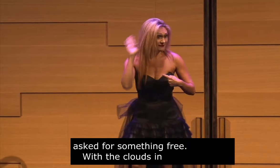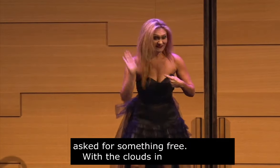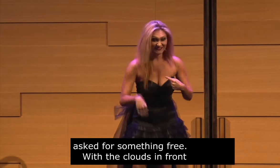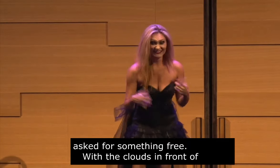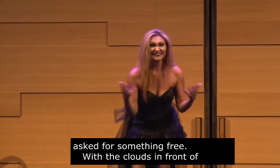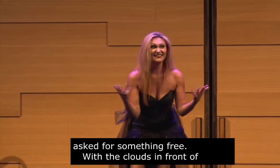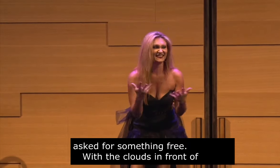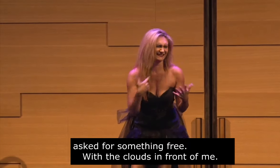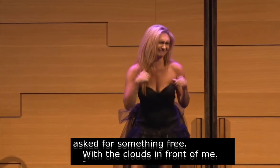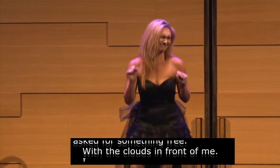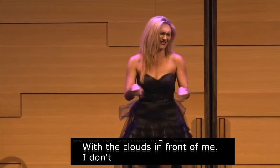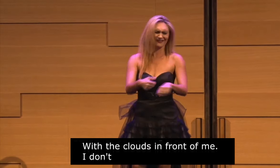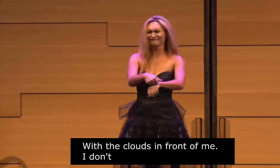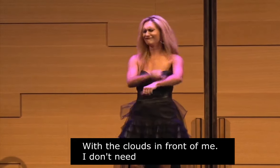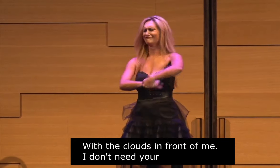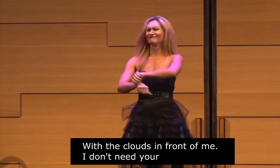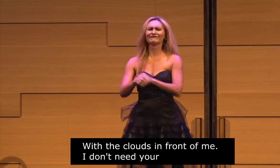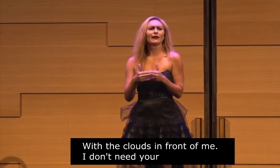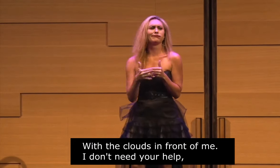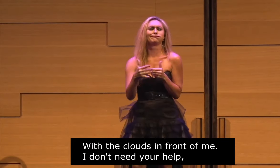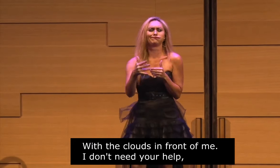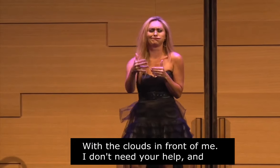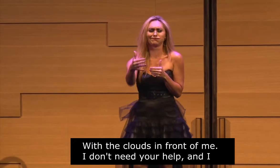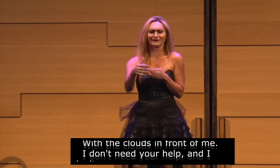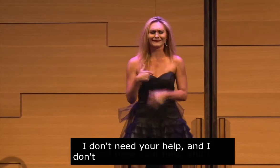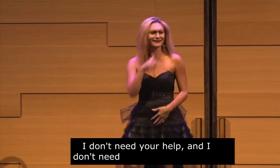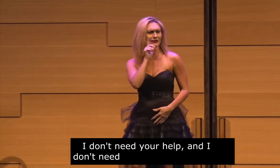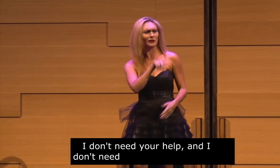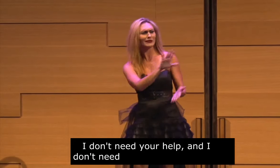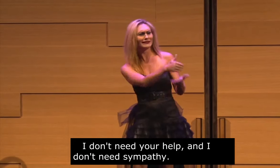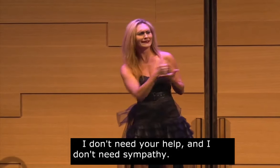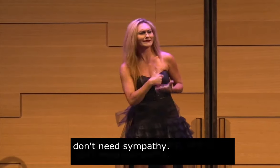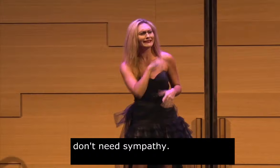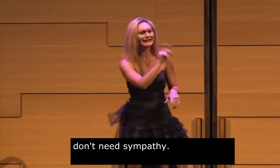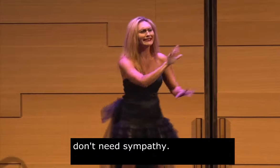me. I don't need your help and I don't need sympathy.